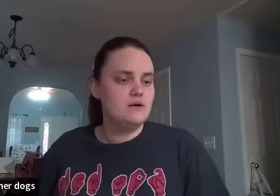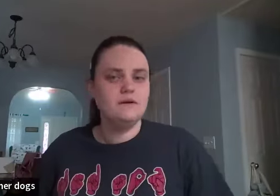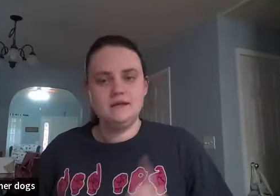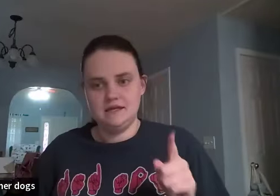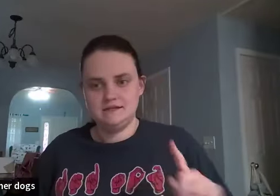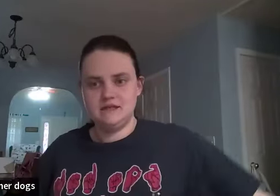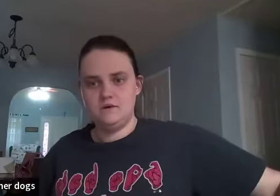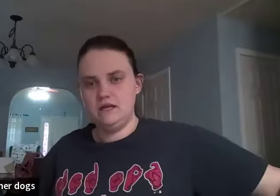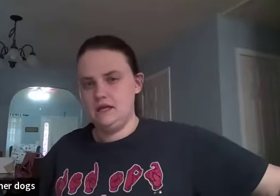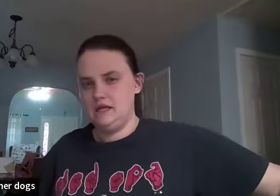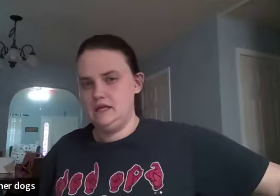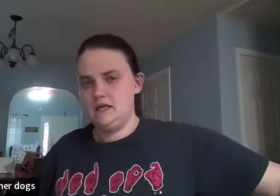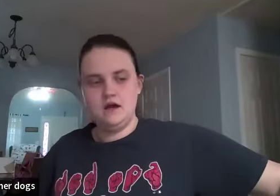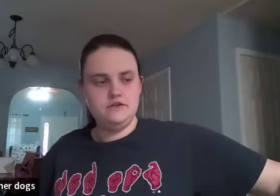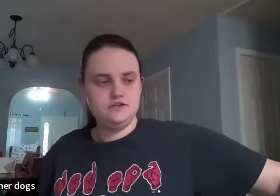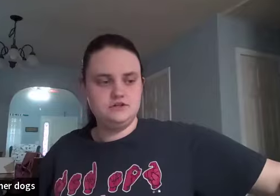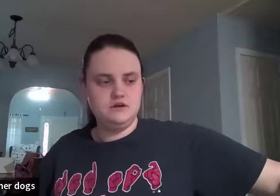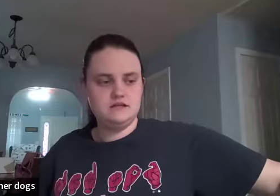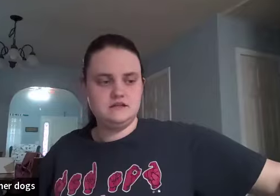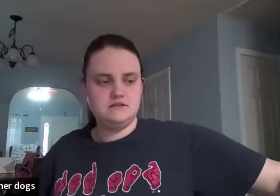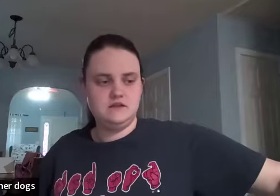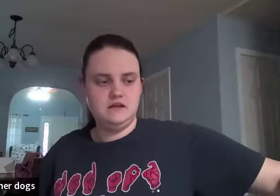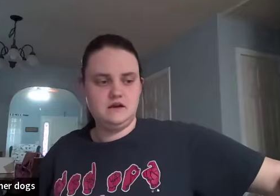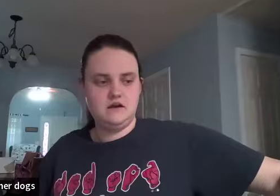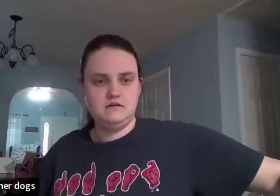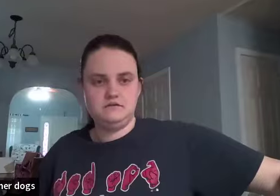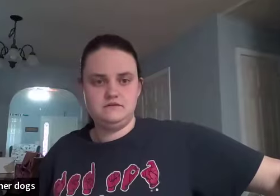So, yes, that one. Any others you guys can think of?